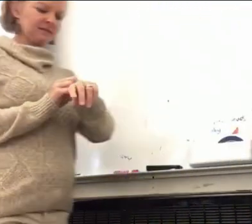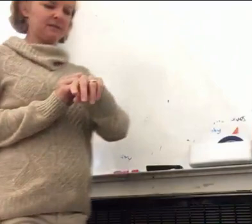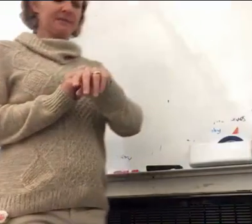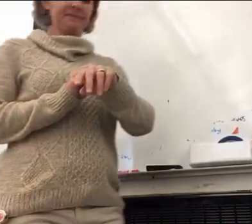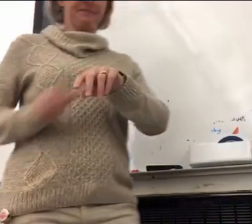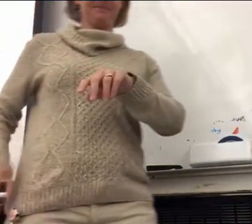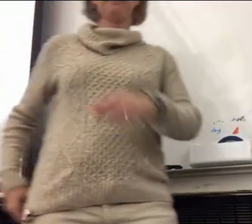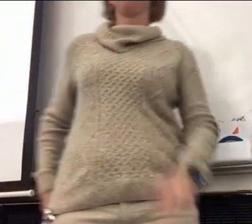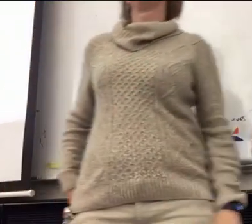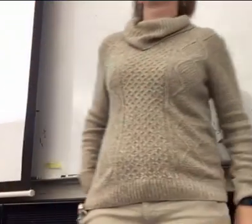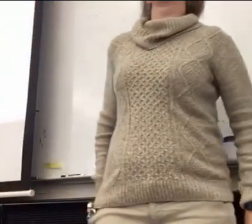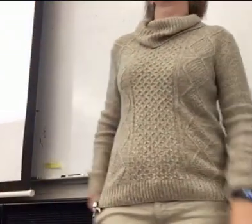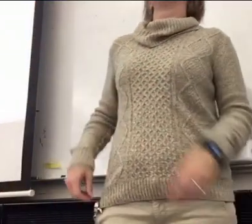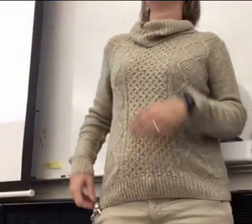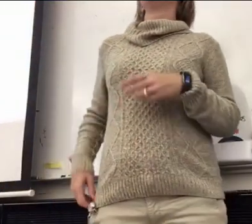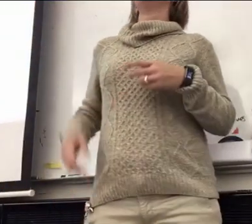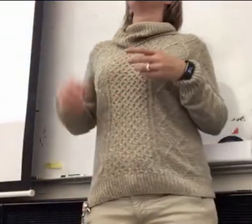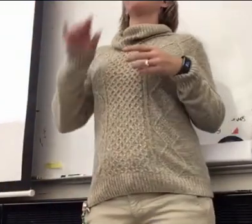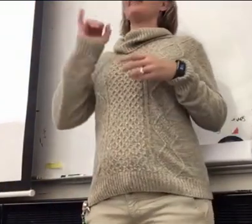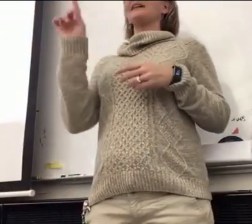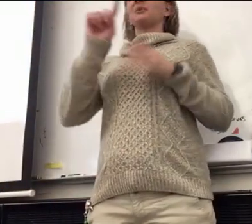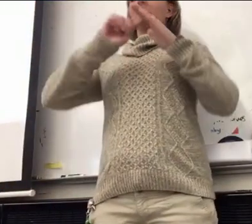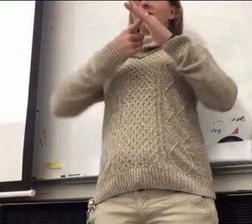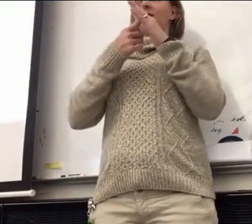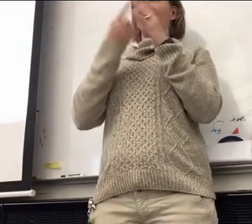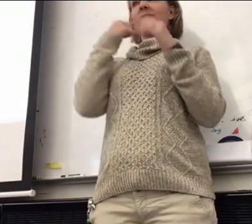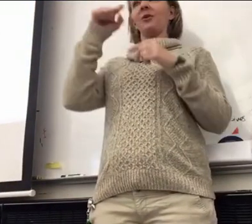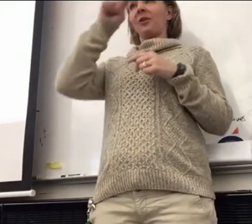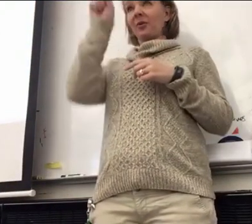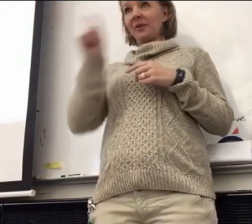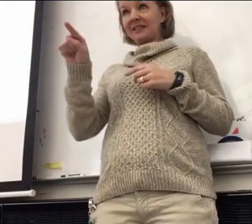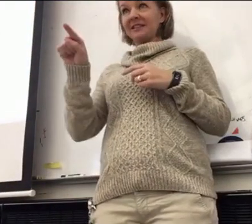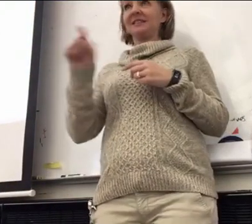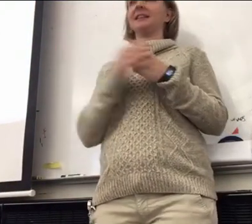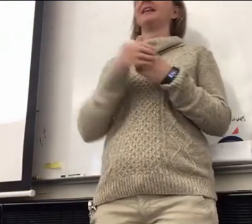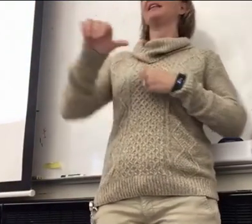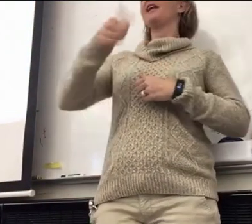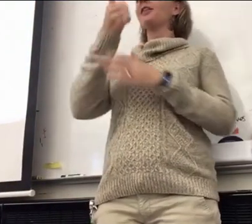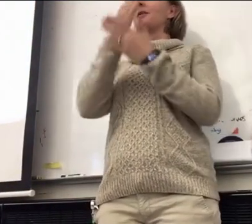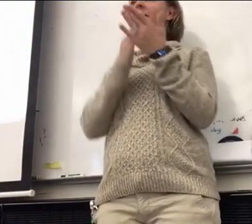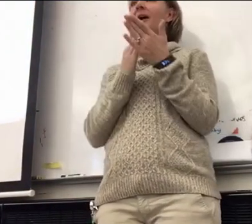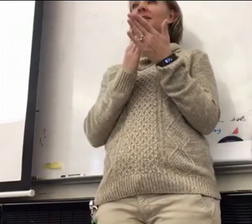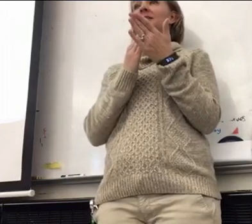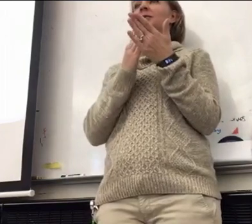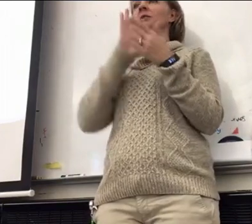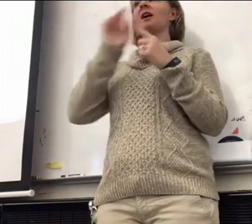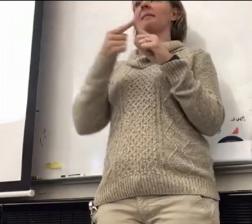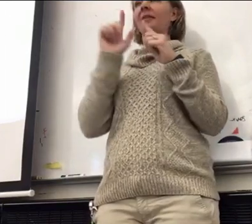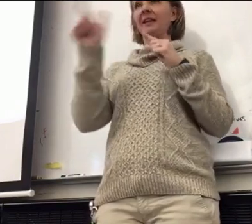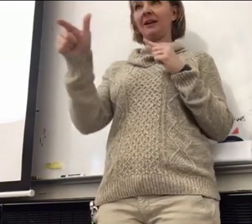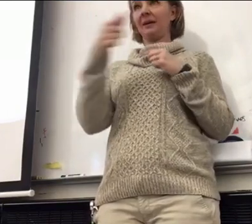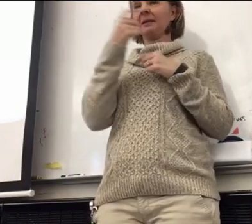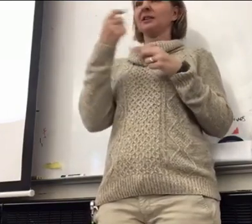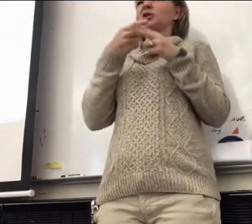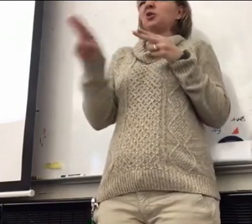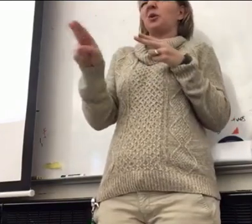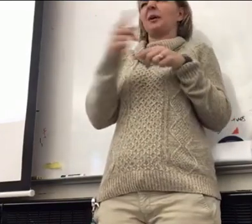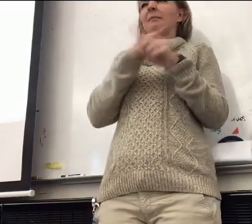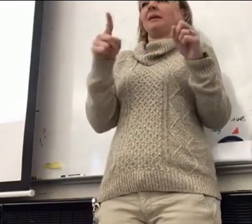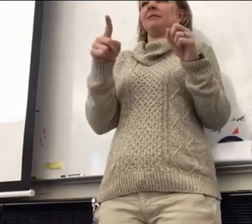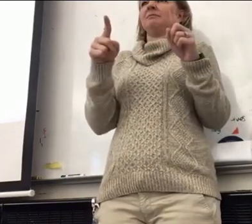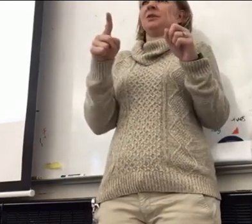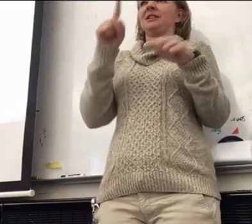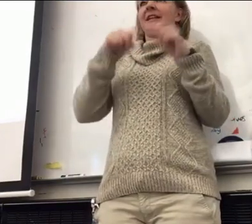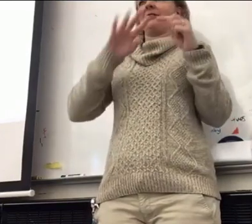that is where we are going to start for the quiz. Okay? The other parts we're going to talk about later because they're really short, but we're just not going to be able to get